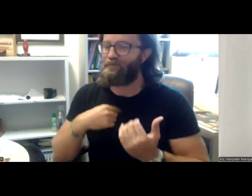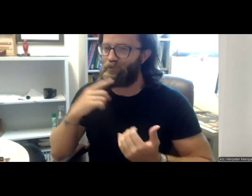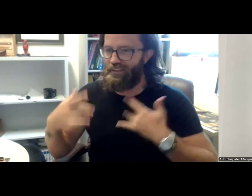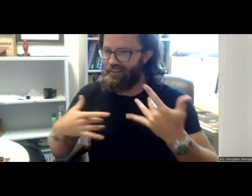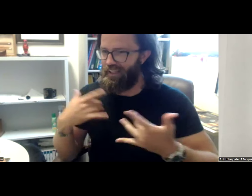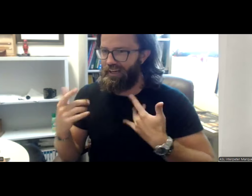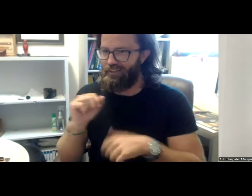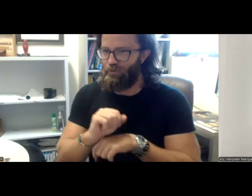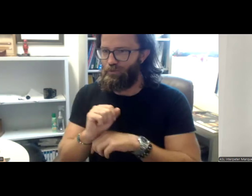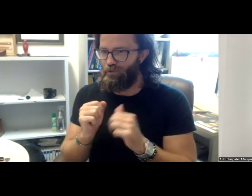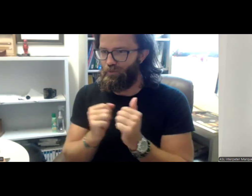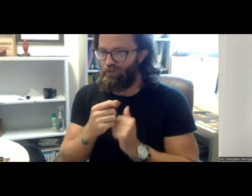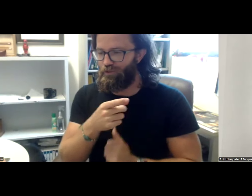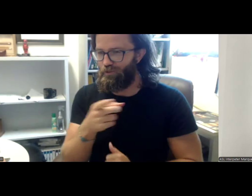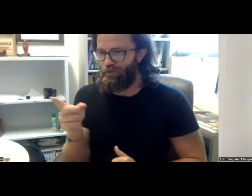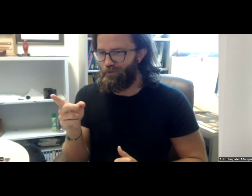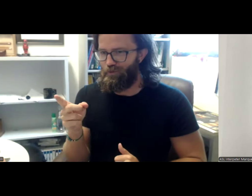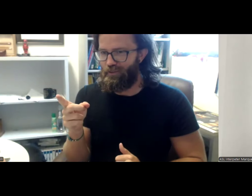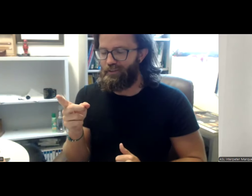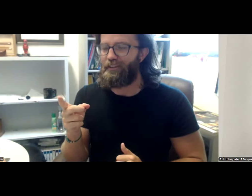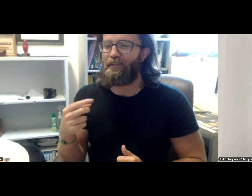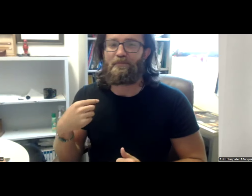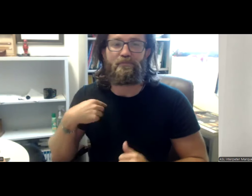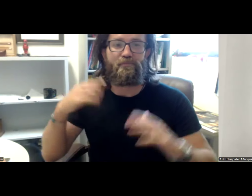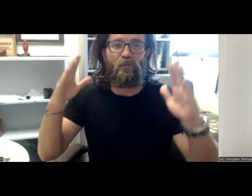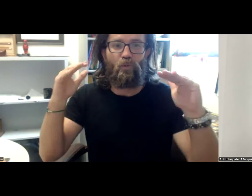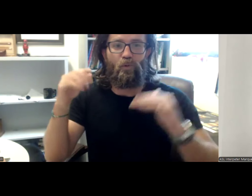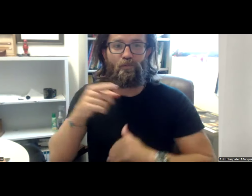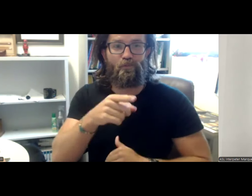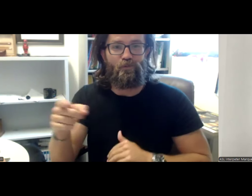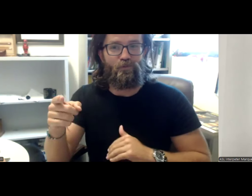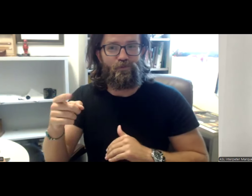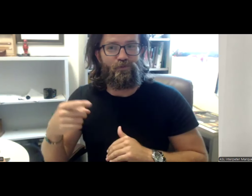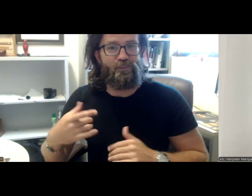2. I'm really excited to work with you all.